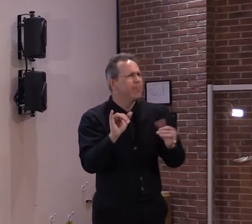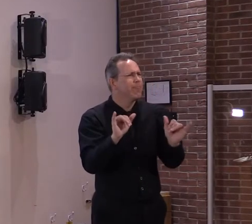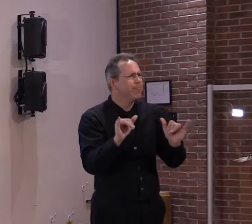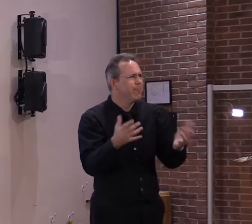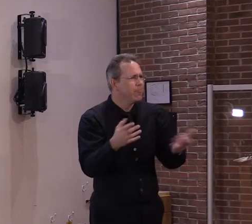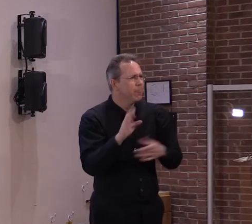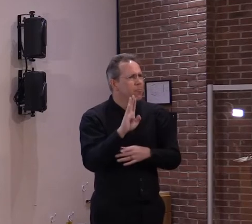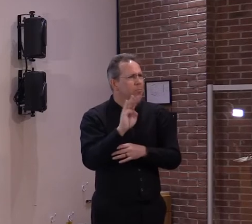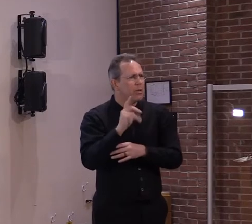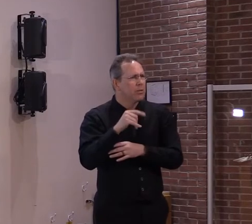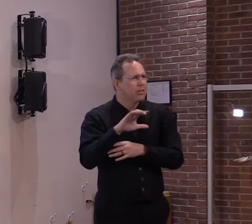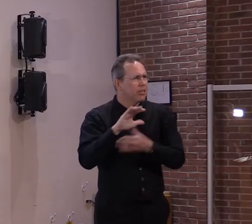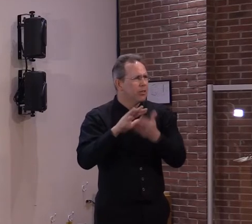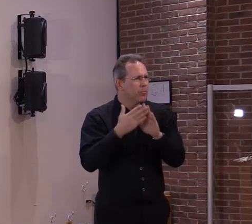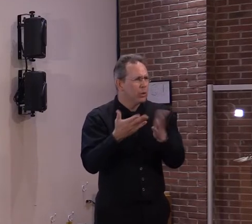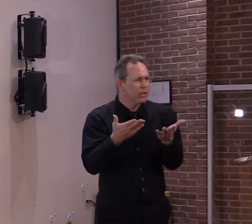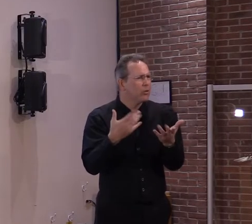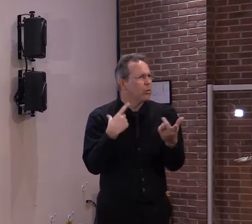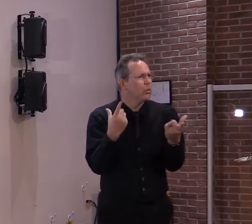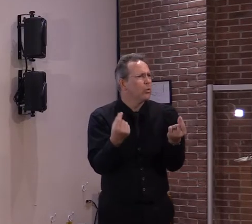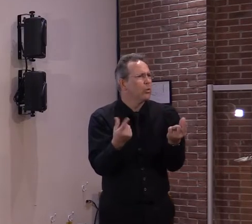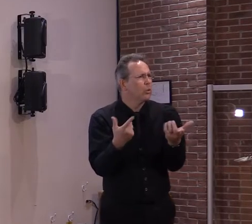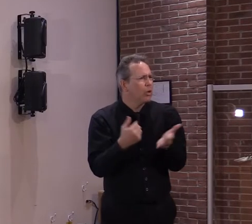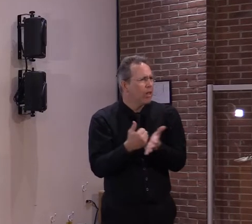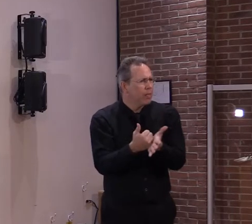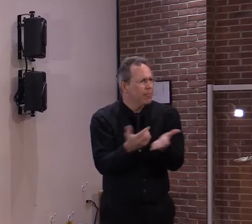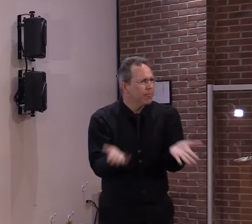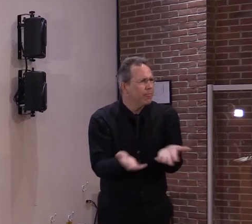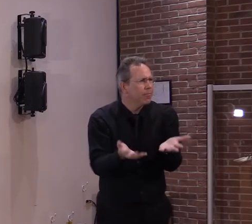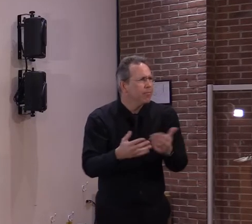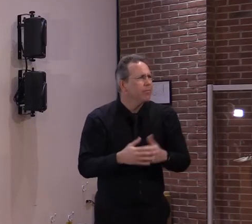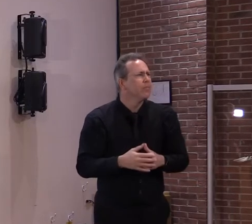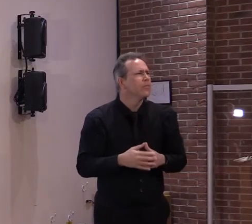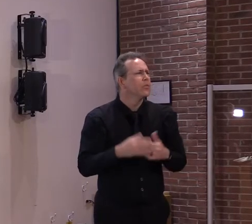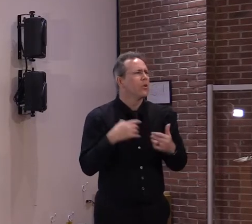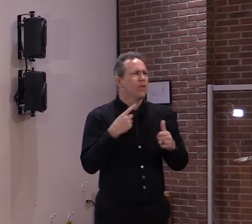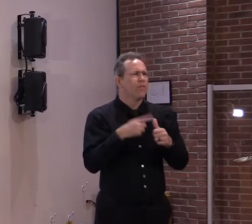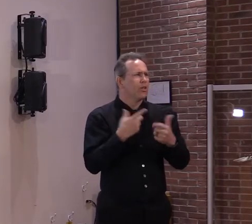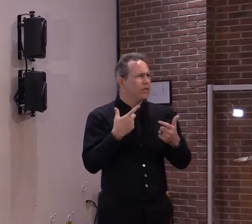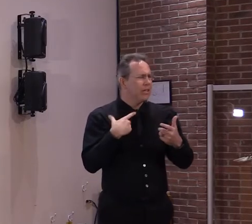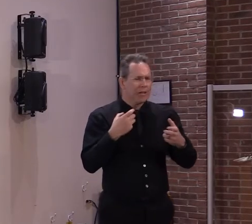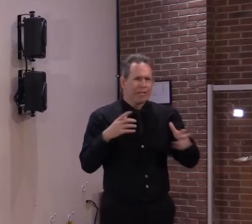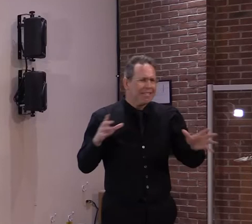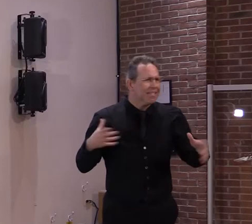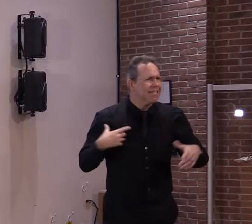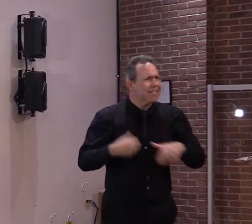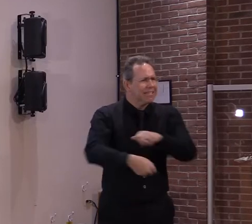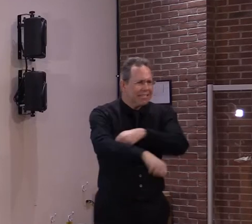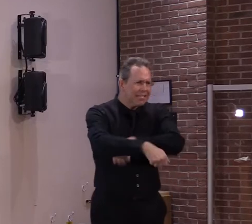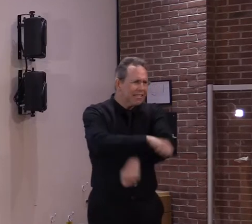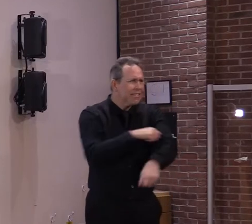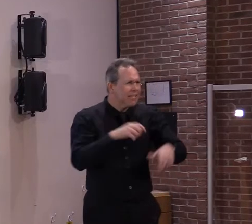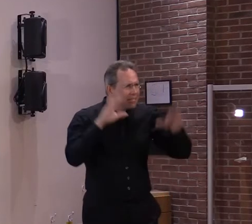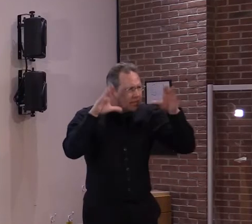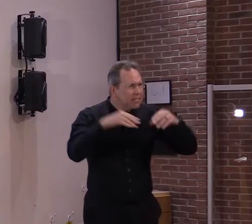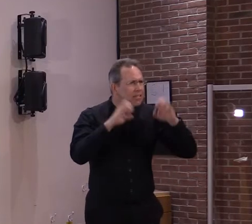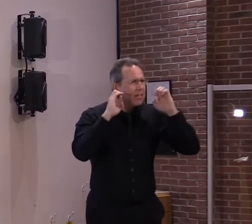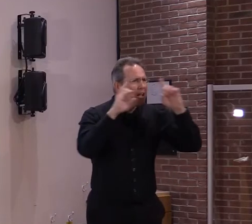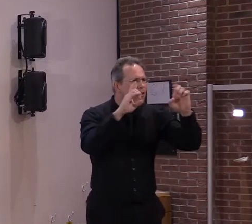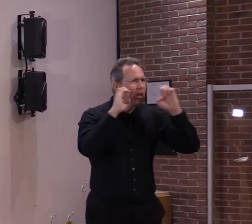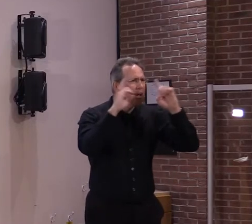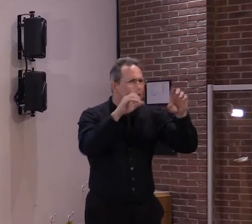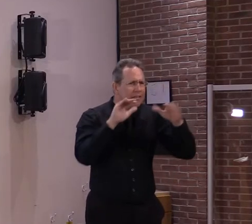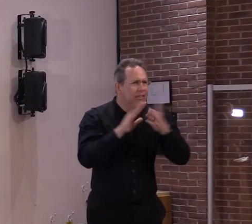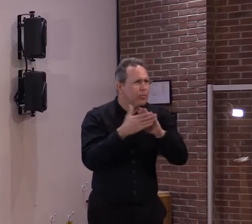along? So tremendous amount of educational programming, tremendous amount of interpretive services,